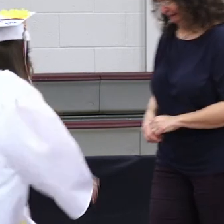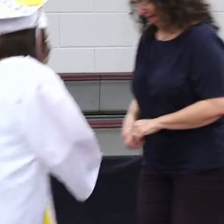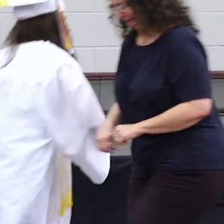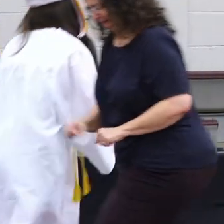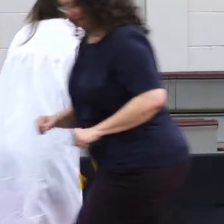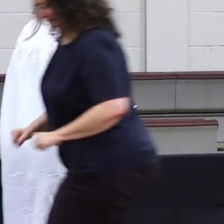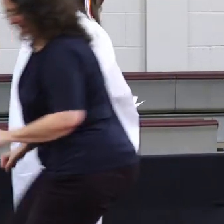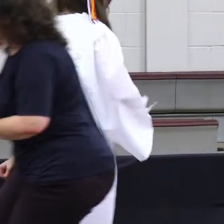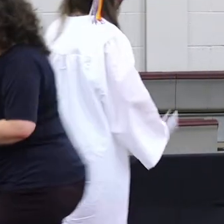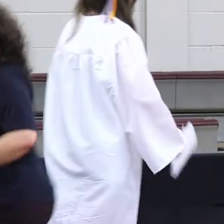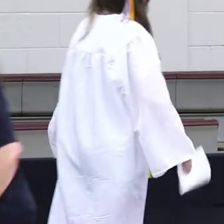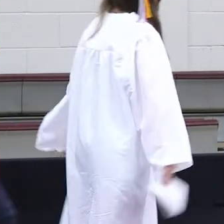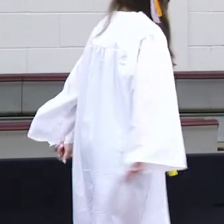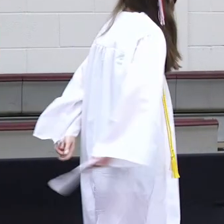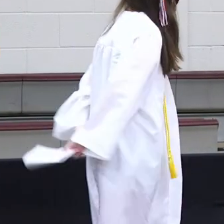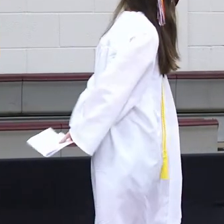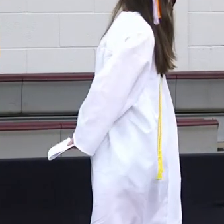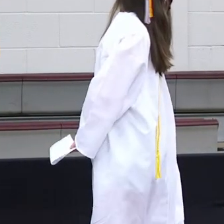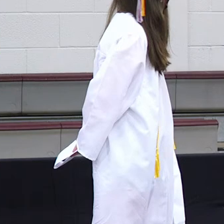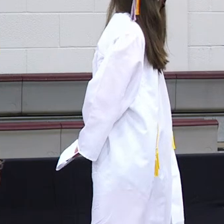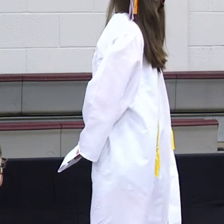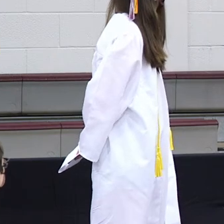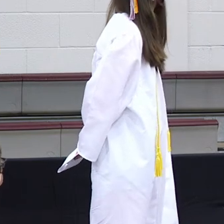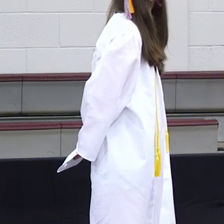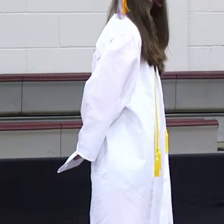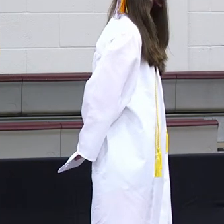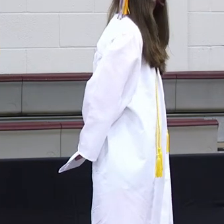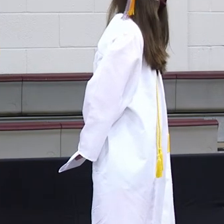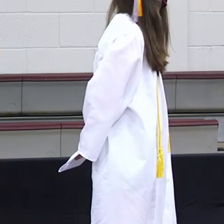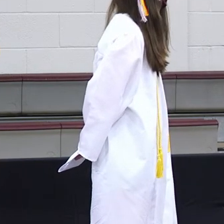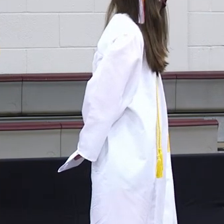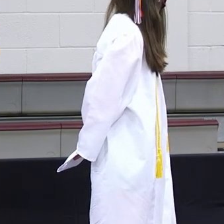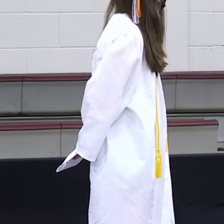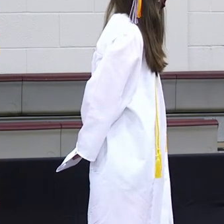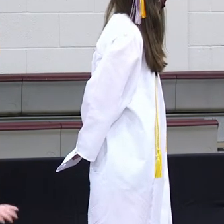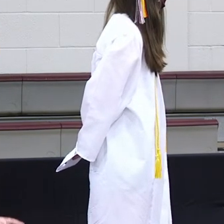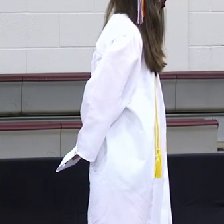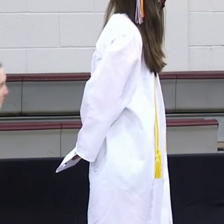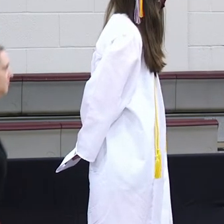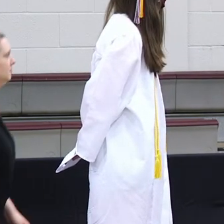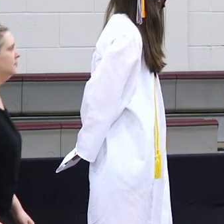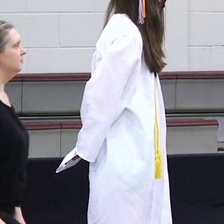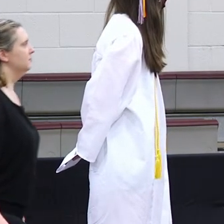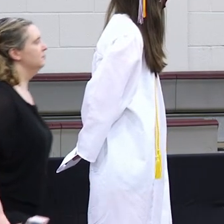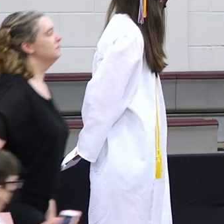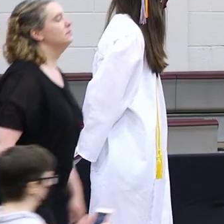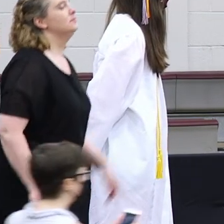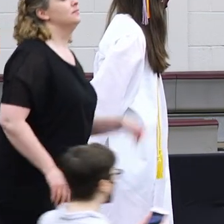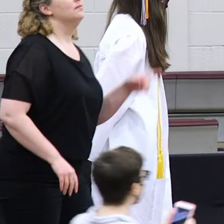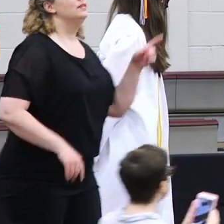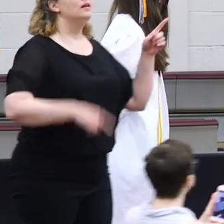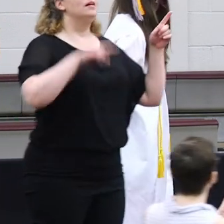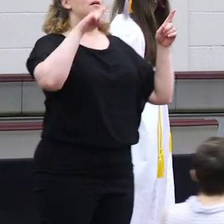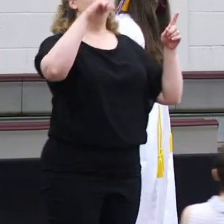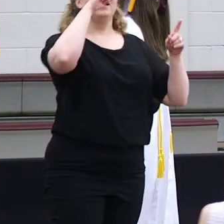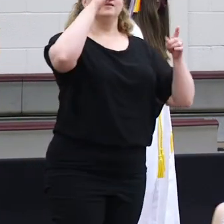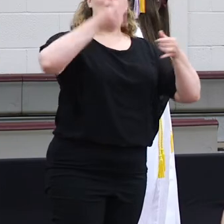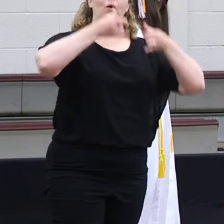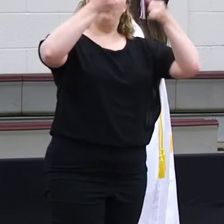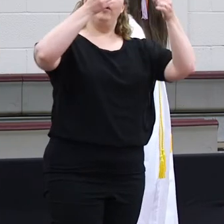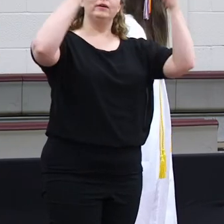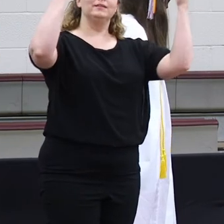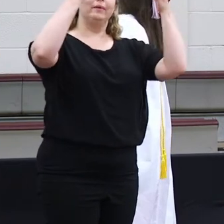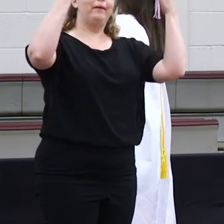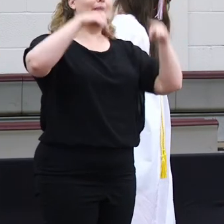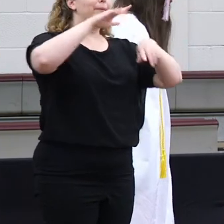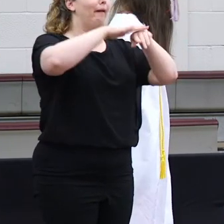Now this year, because our award ceremony was virtual, I didn't get to present our salutatorian and valedictorian with their medals. So I'm